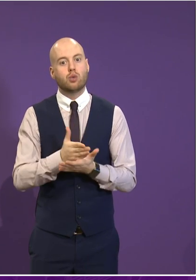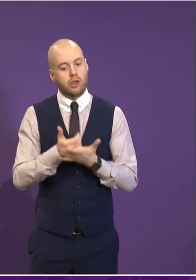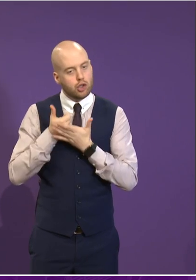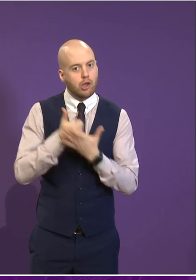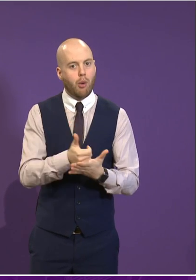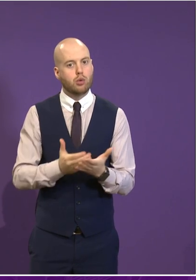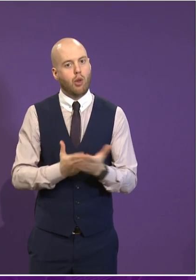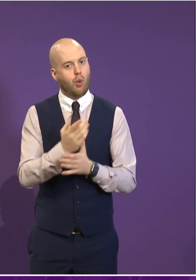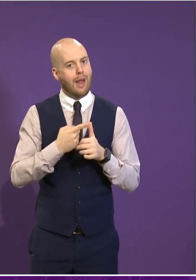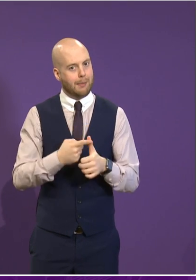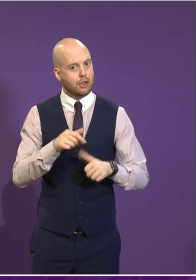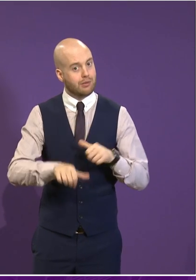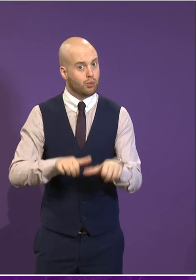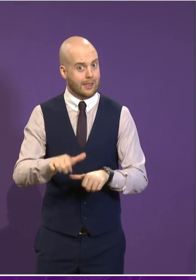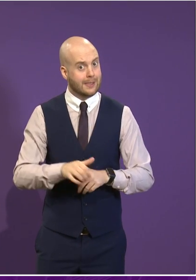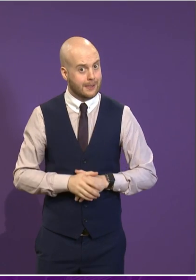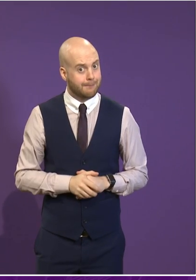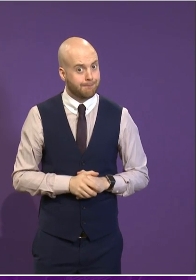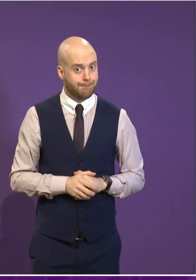application process is open to all.